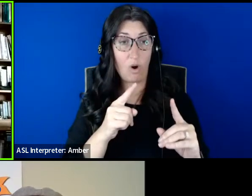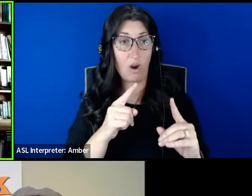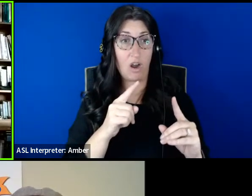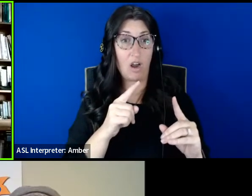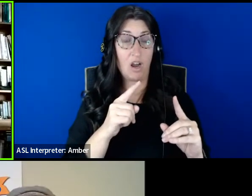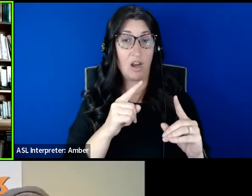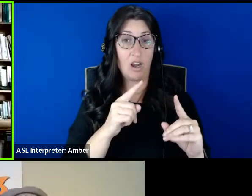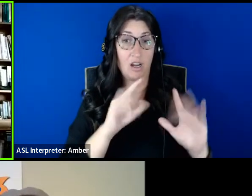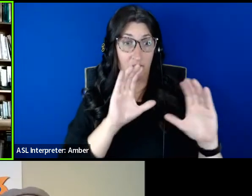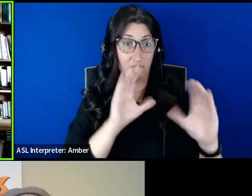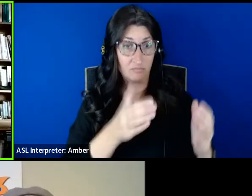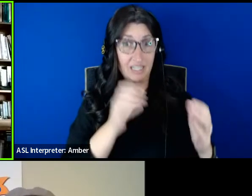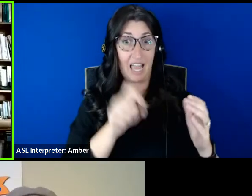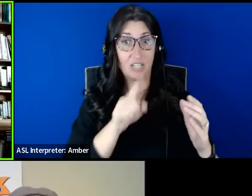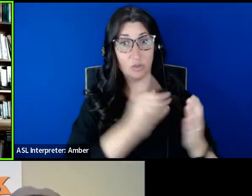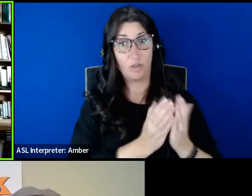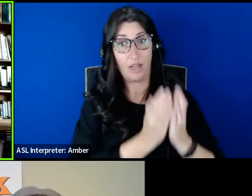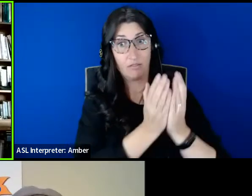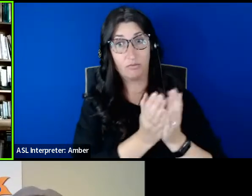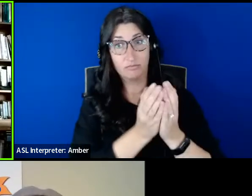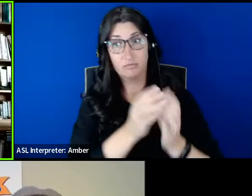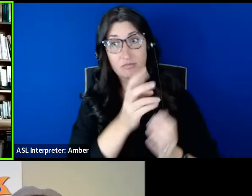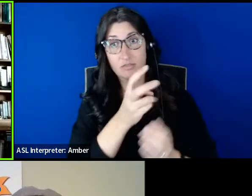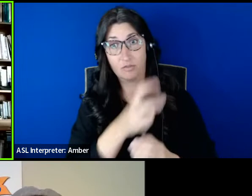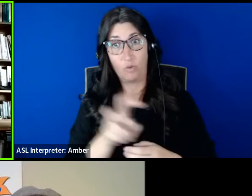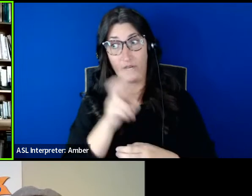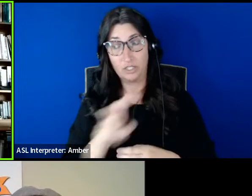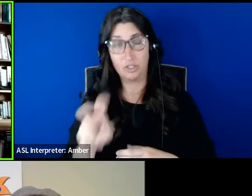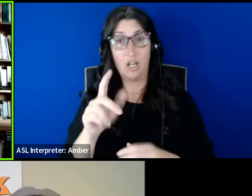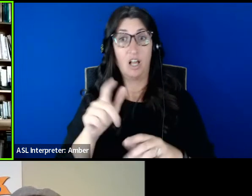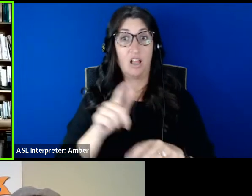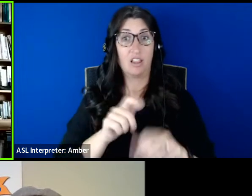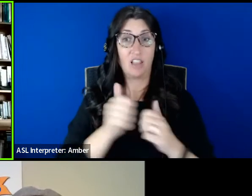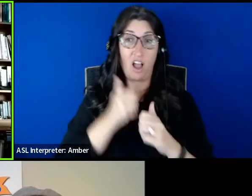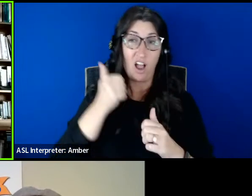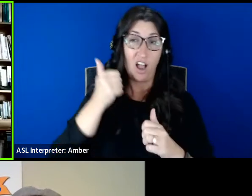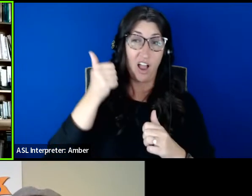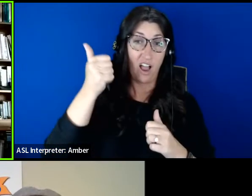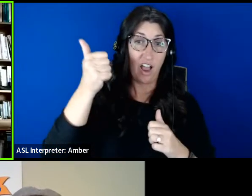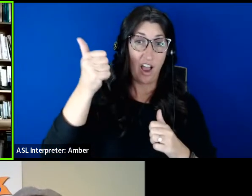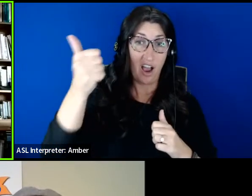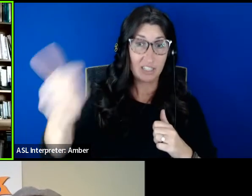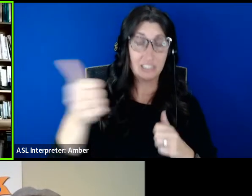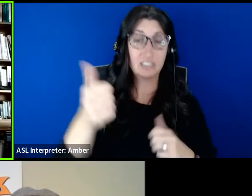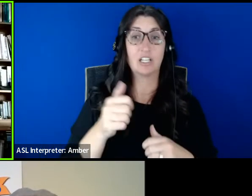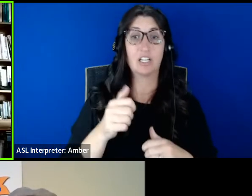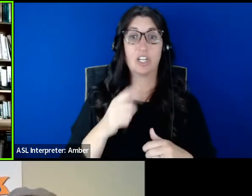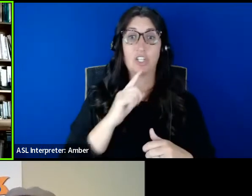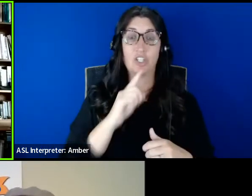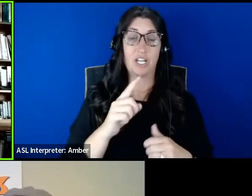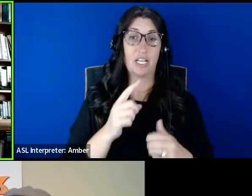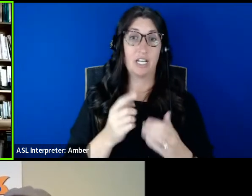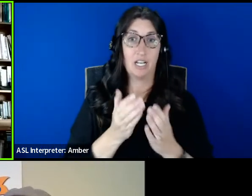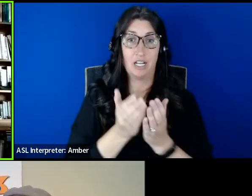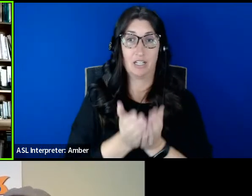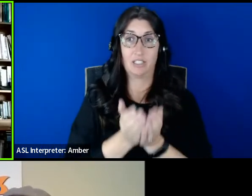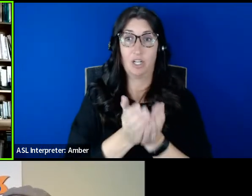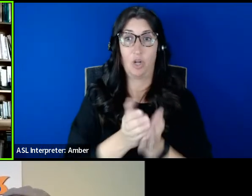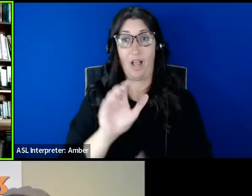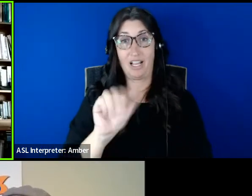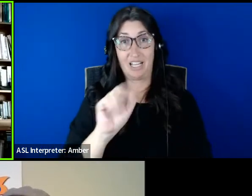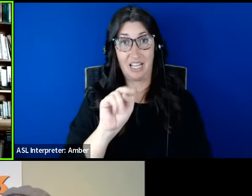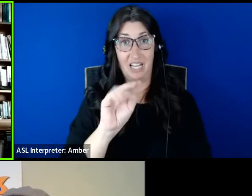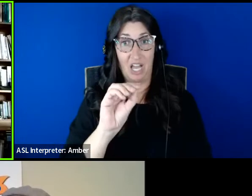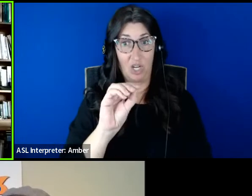for long distant voyaging. In a long distant voyage, and you're in a double hull canoe for months, you